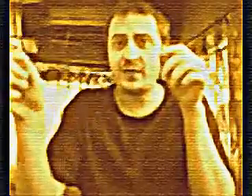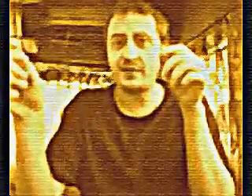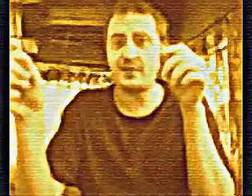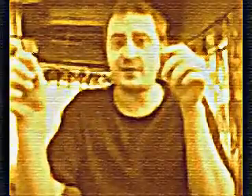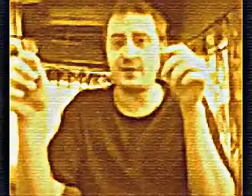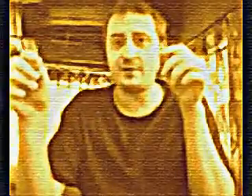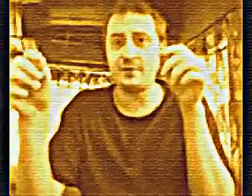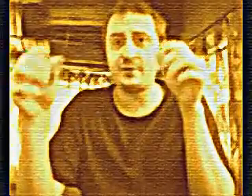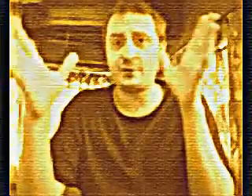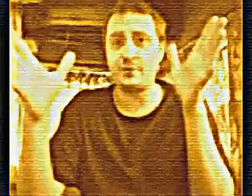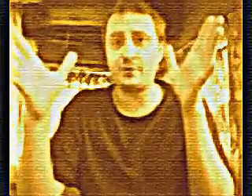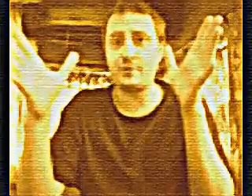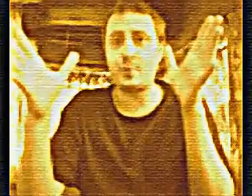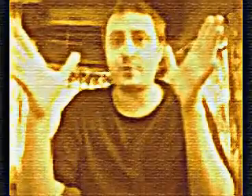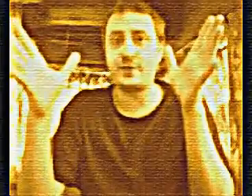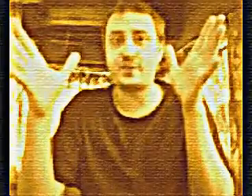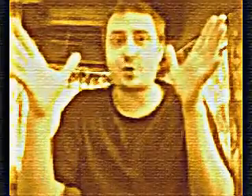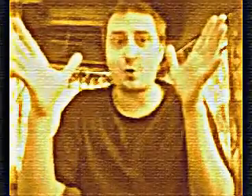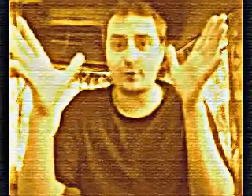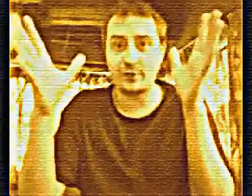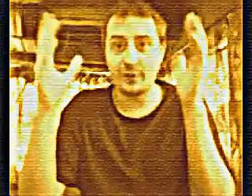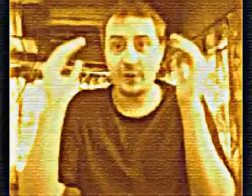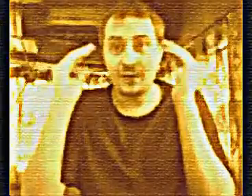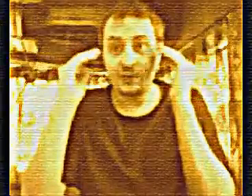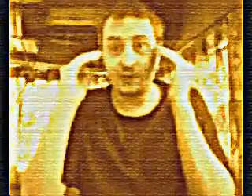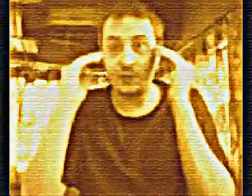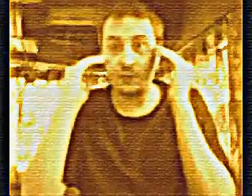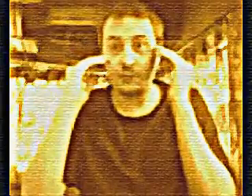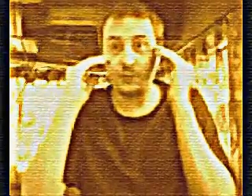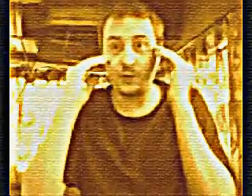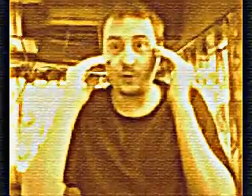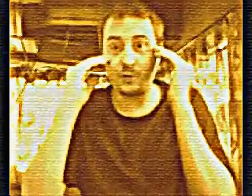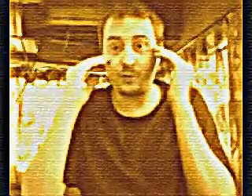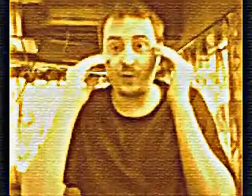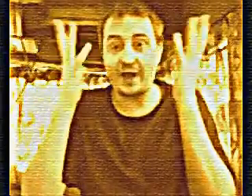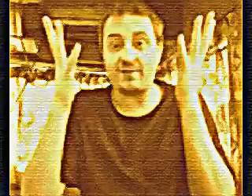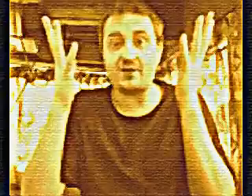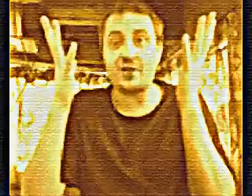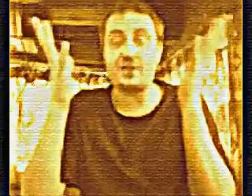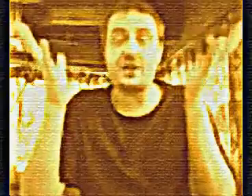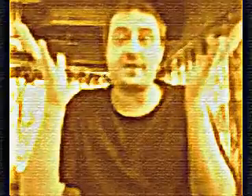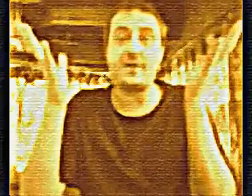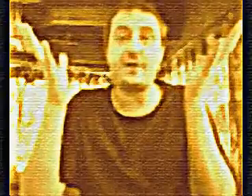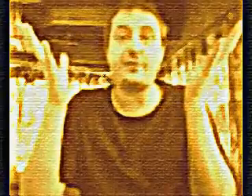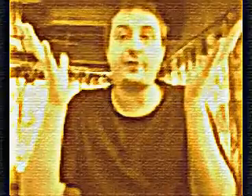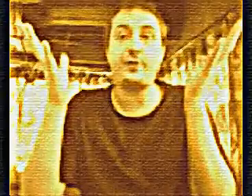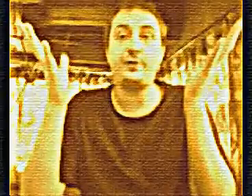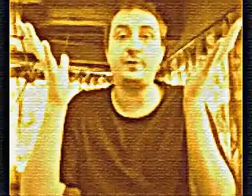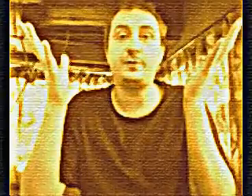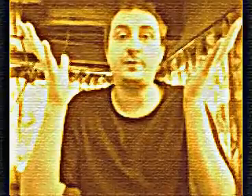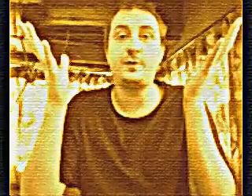test skills, poor test scores. So, you know, lack of education, lack of health,